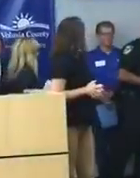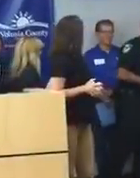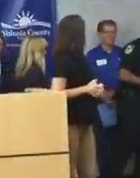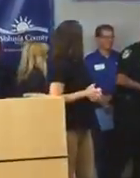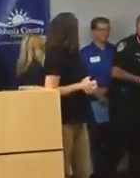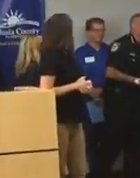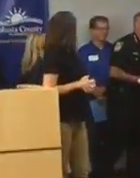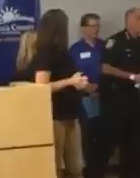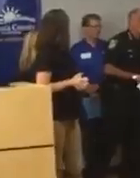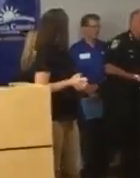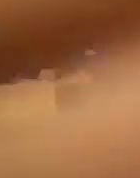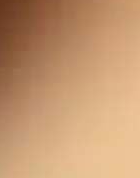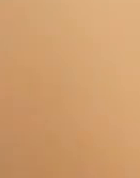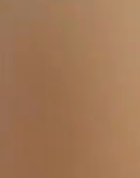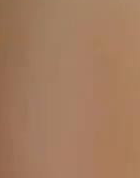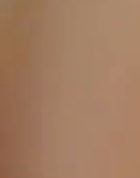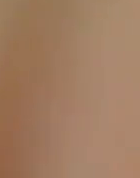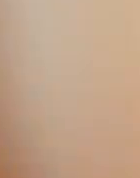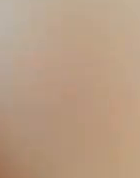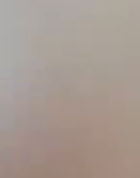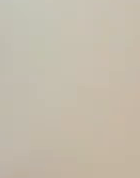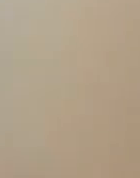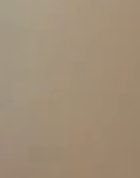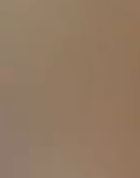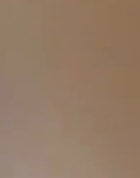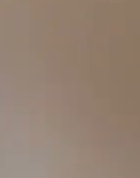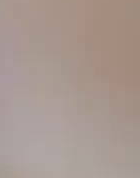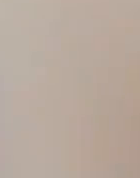Port Orange just sent a press release out, yeah. About it? Got it.